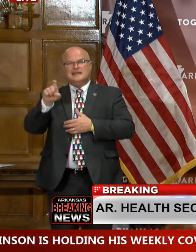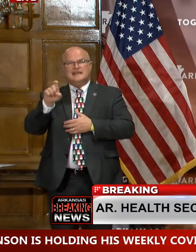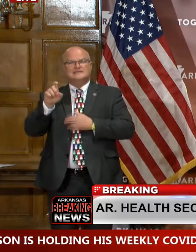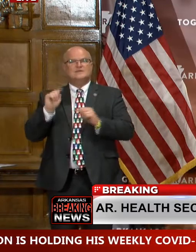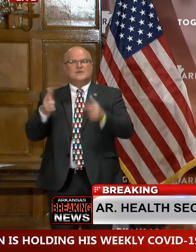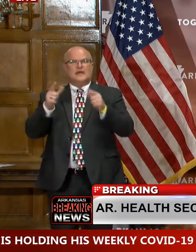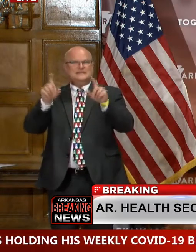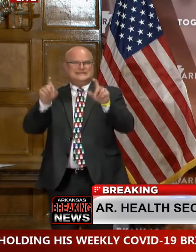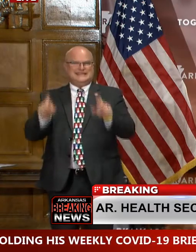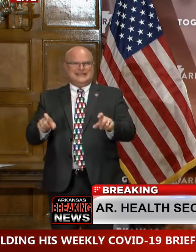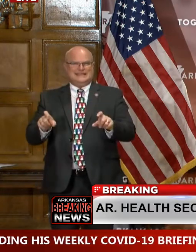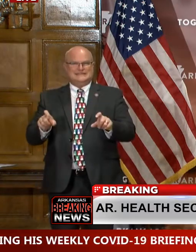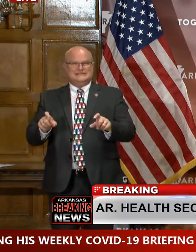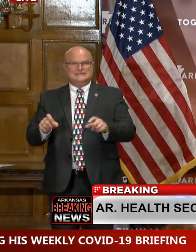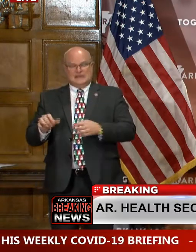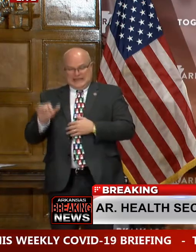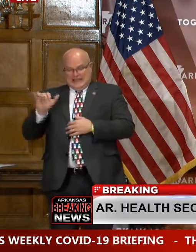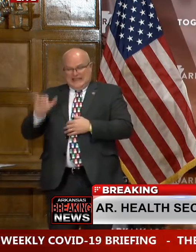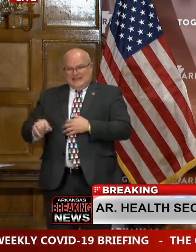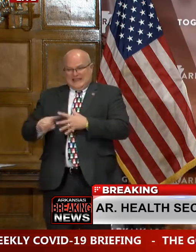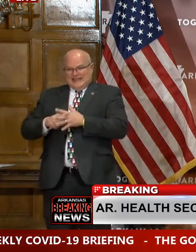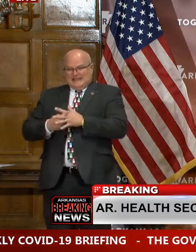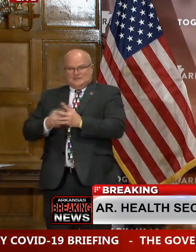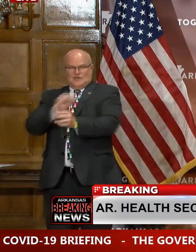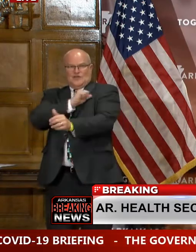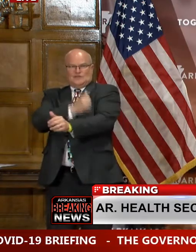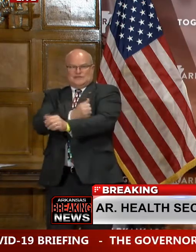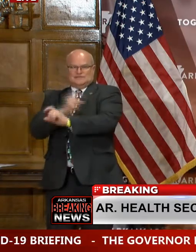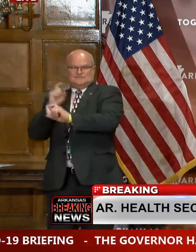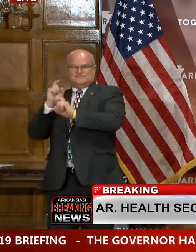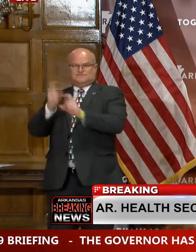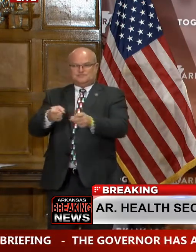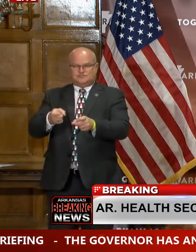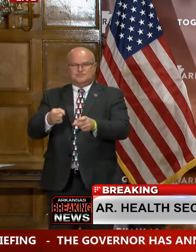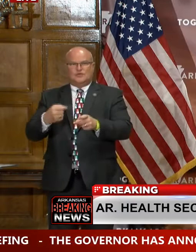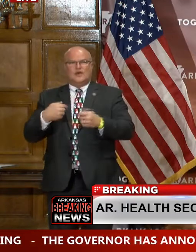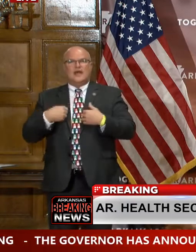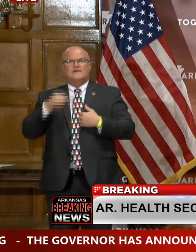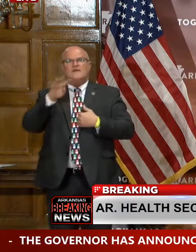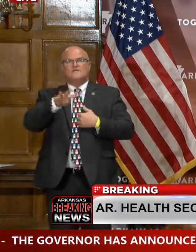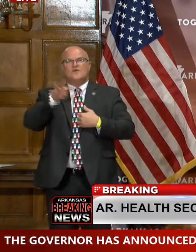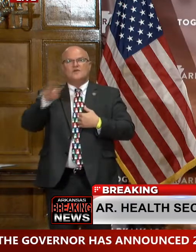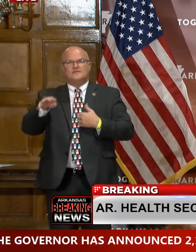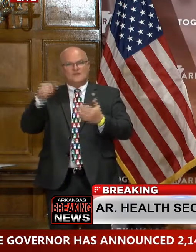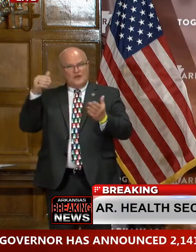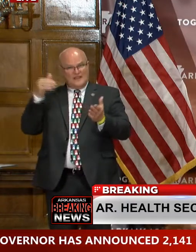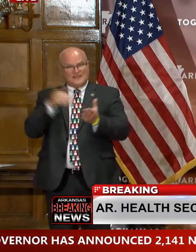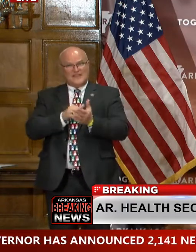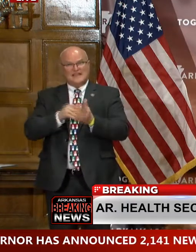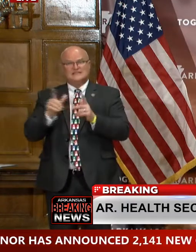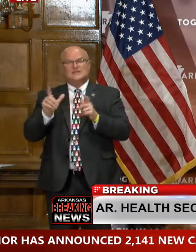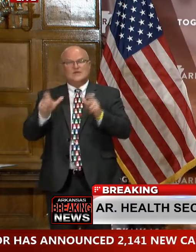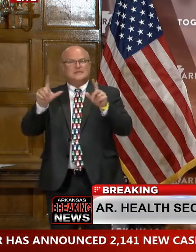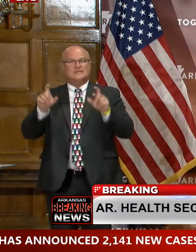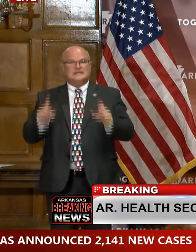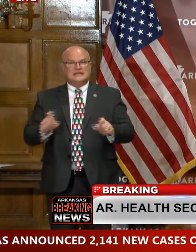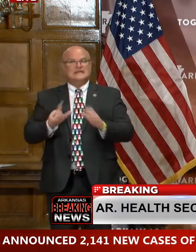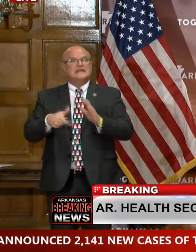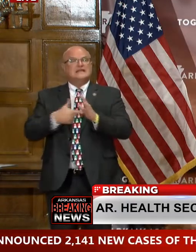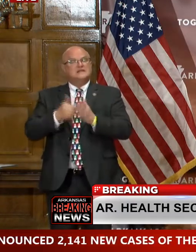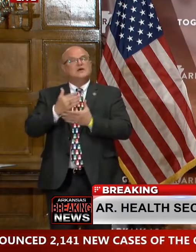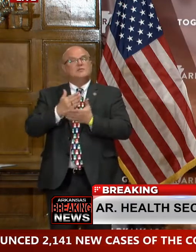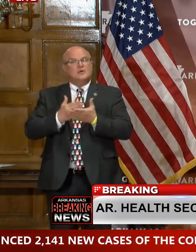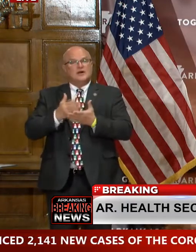test. Since that initial authorization, we have administered almost 44,000 rapid tests. These are part